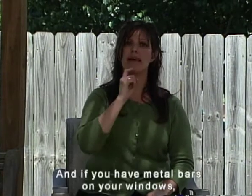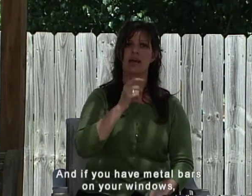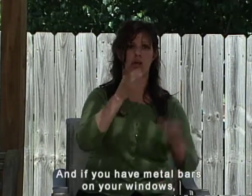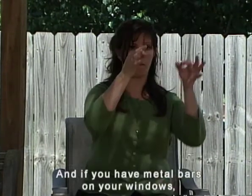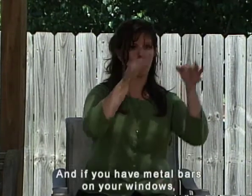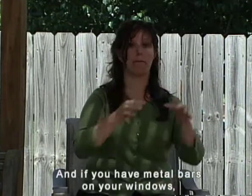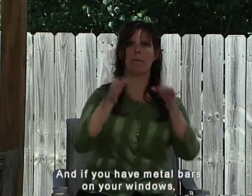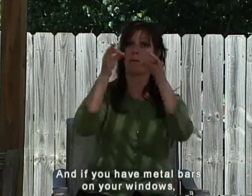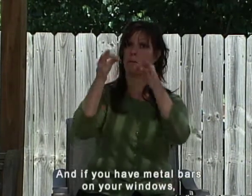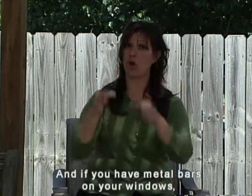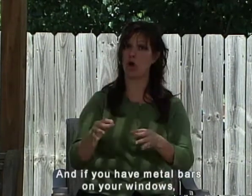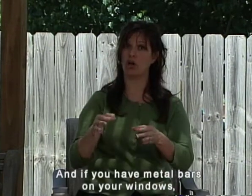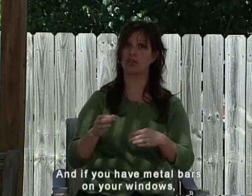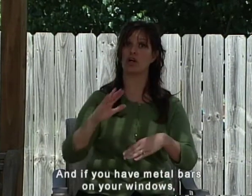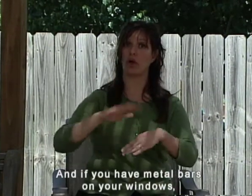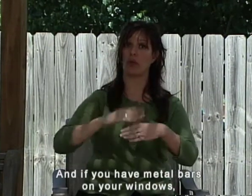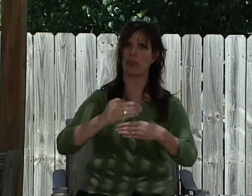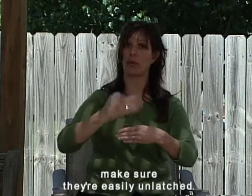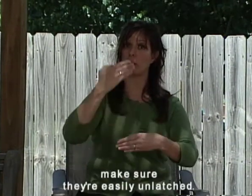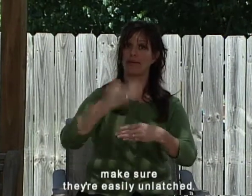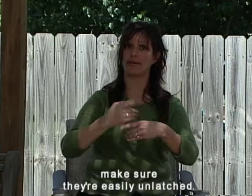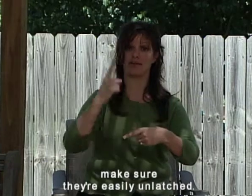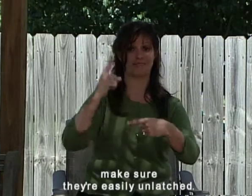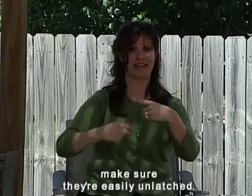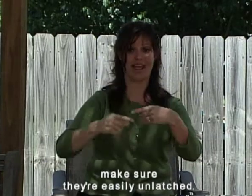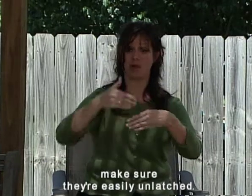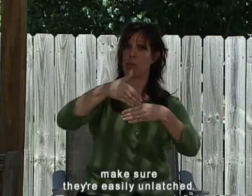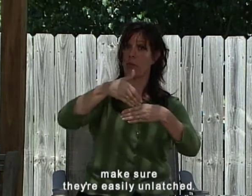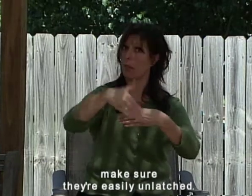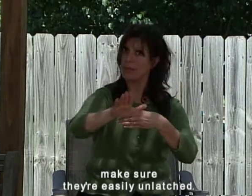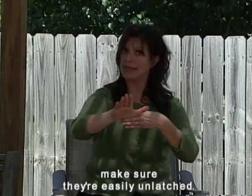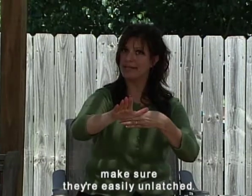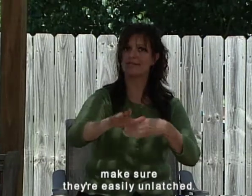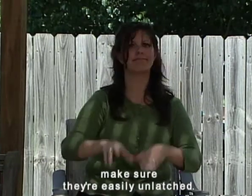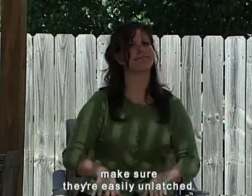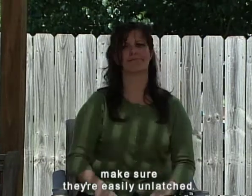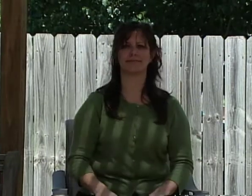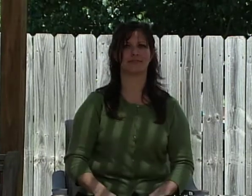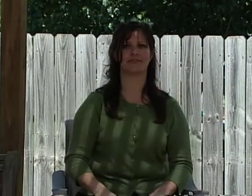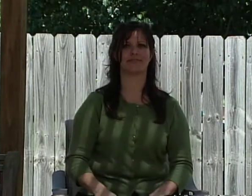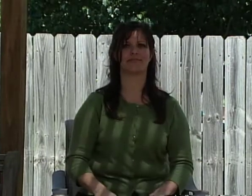And if you have metal bars on your windows, make sure they're easily unlatched.